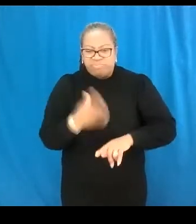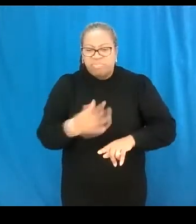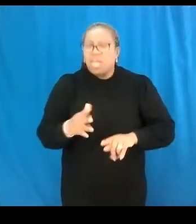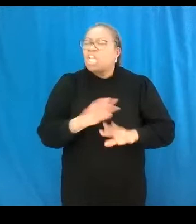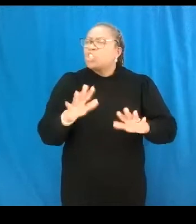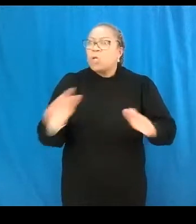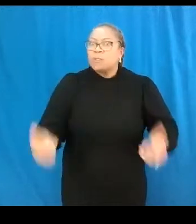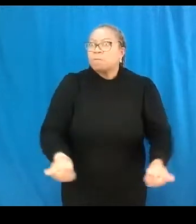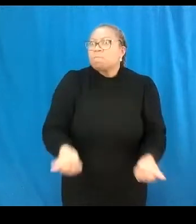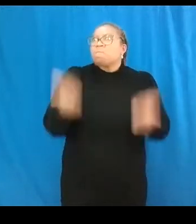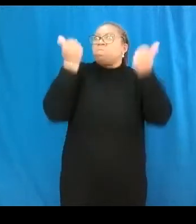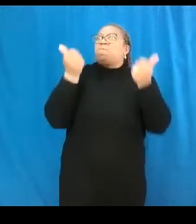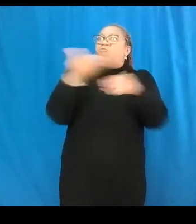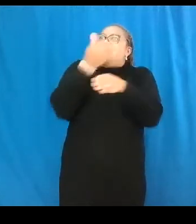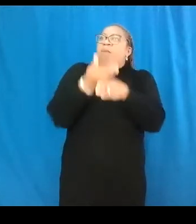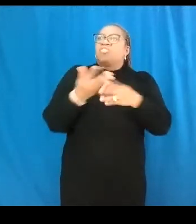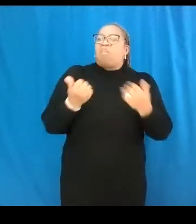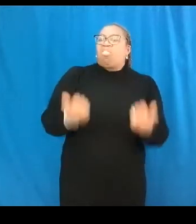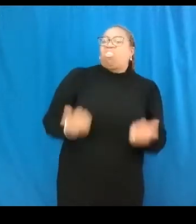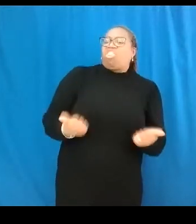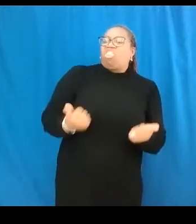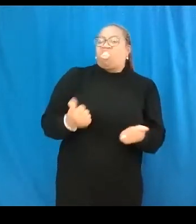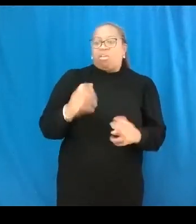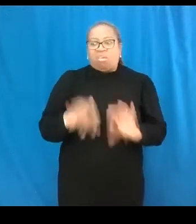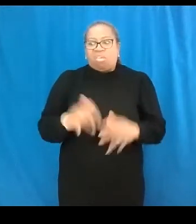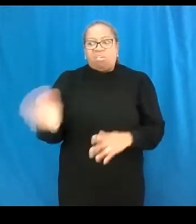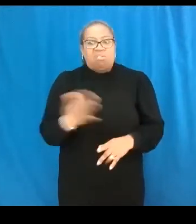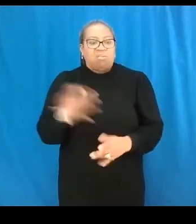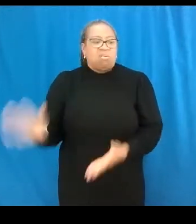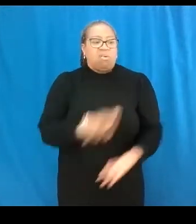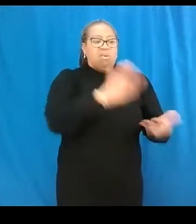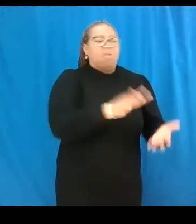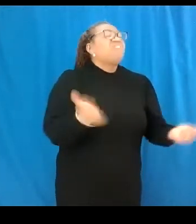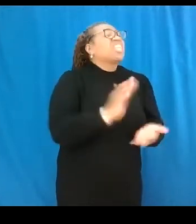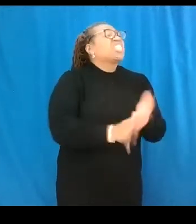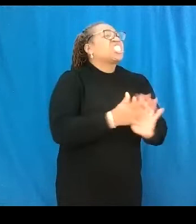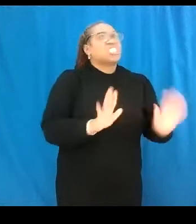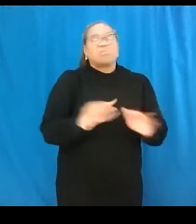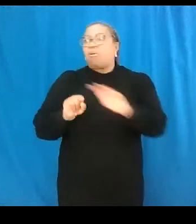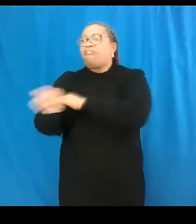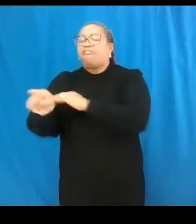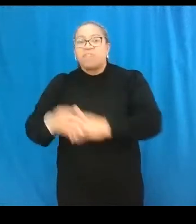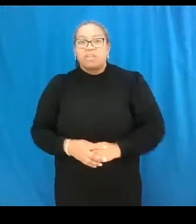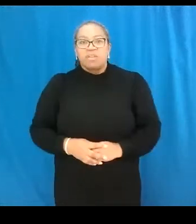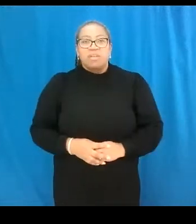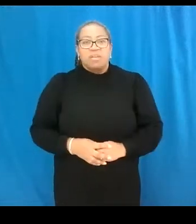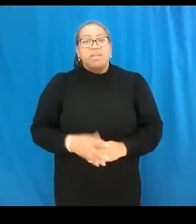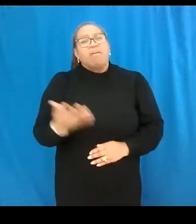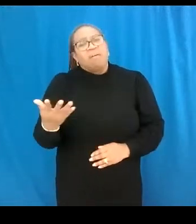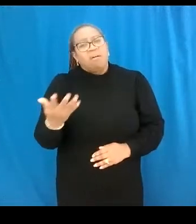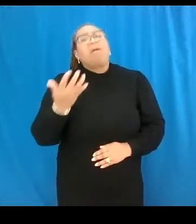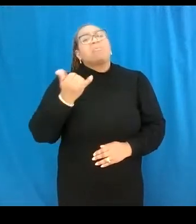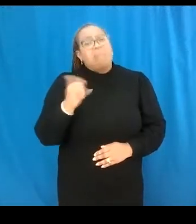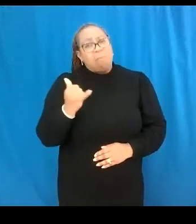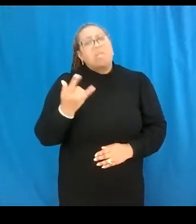Maybe it's just me. It's very tempting to do that. We rush the job, we try to do the bare